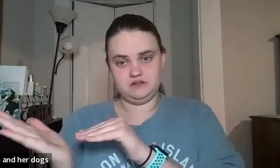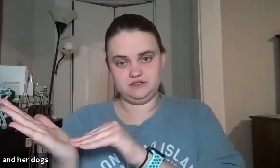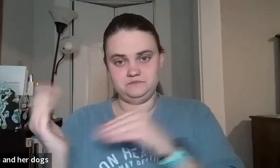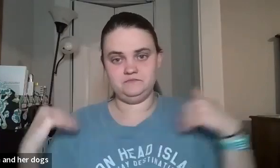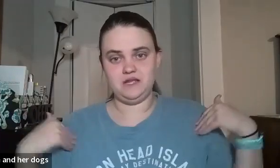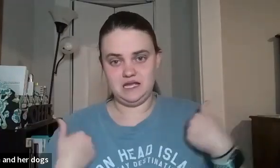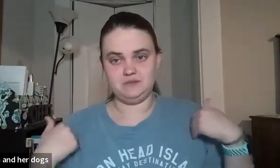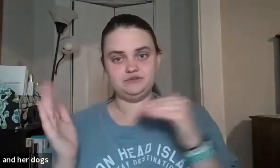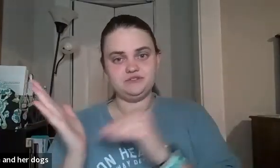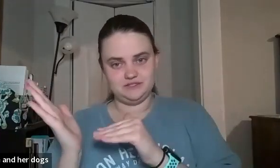doctor.